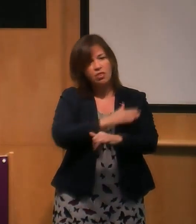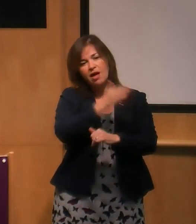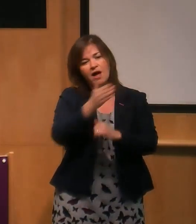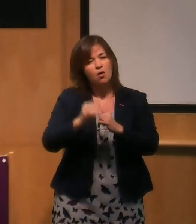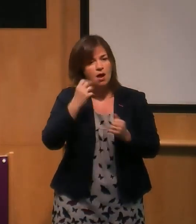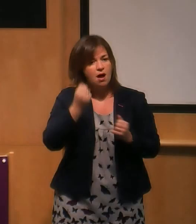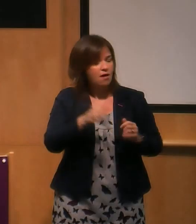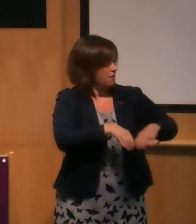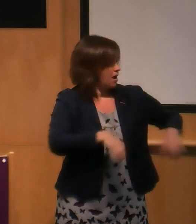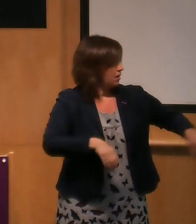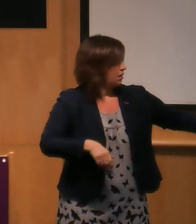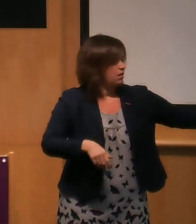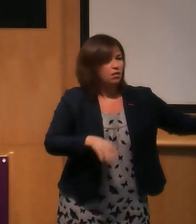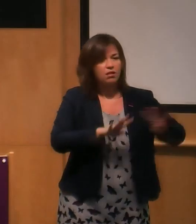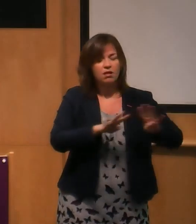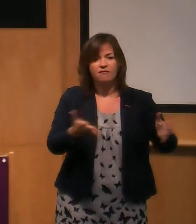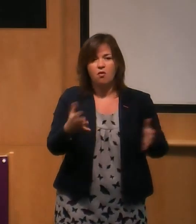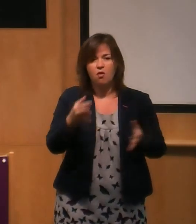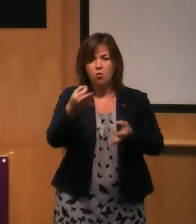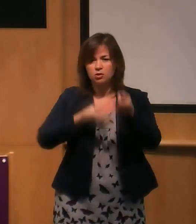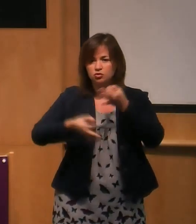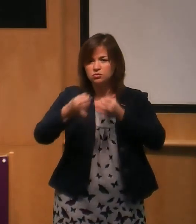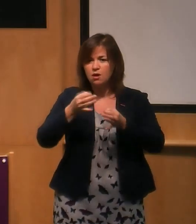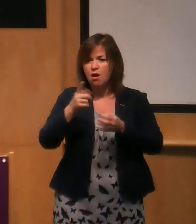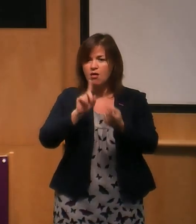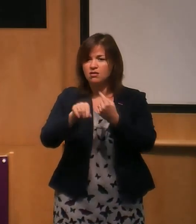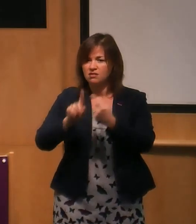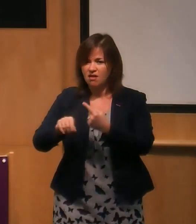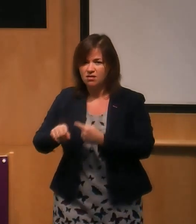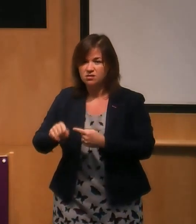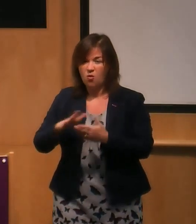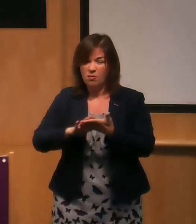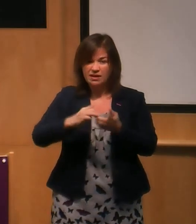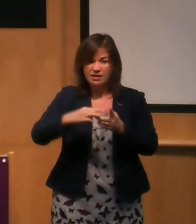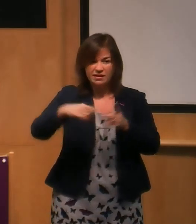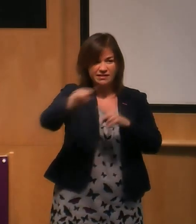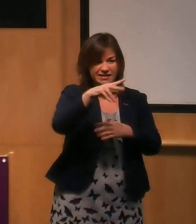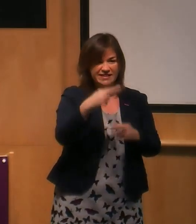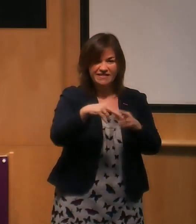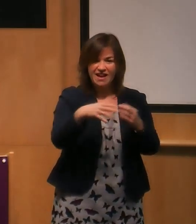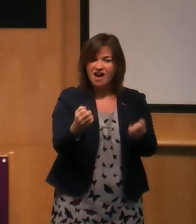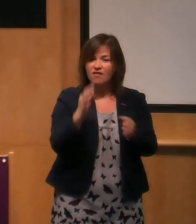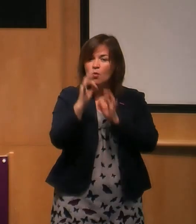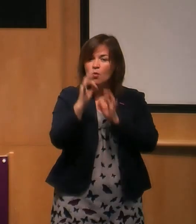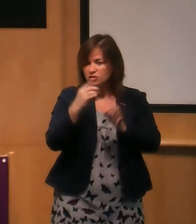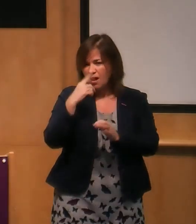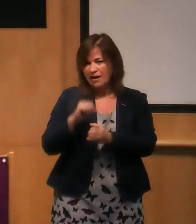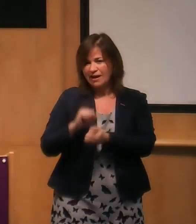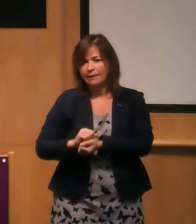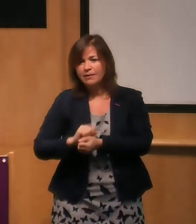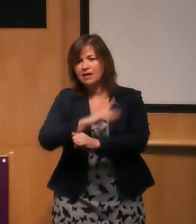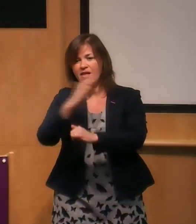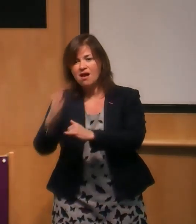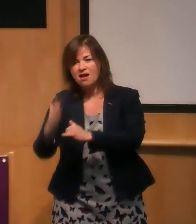keynotes. And then, following the keynote presentations, we'll have a panel session the questions and answers. So if you do have